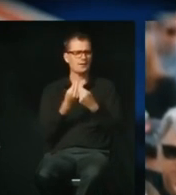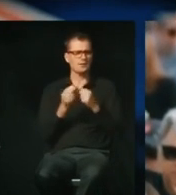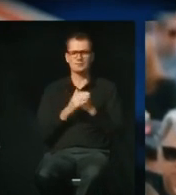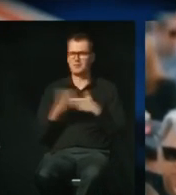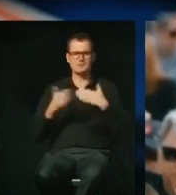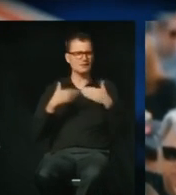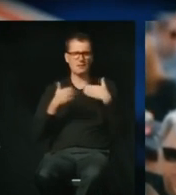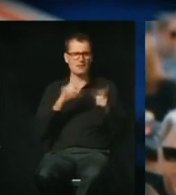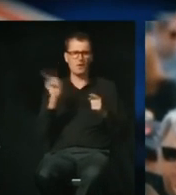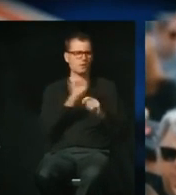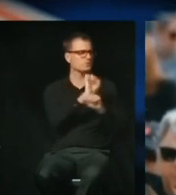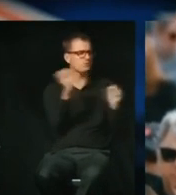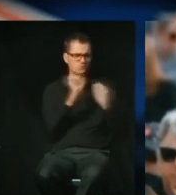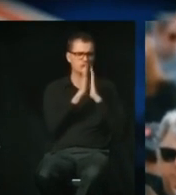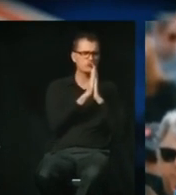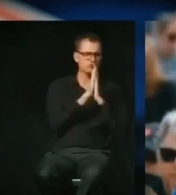Regardless of faith,